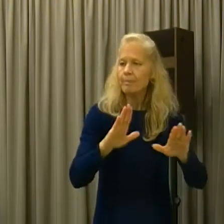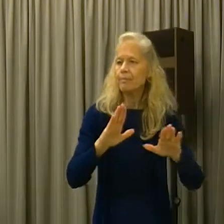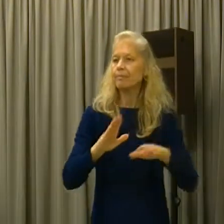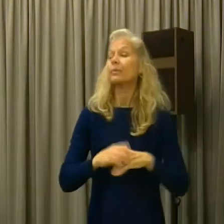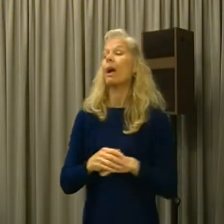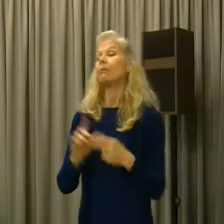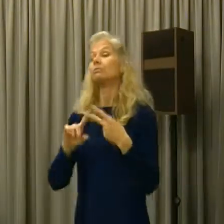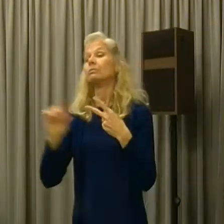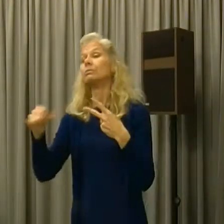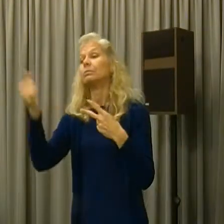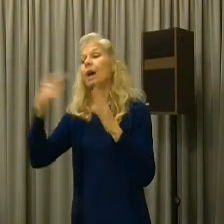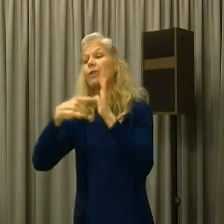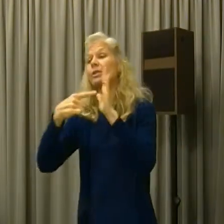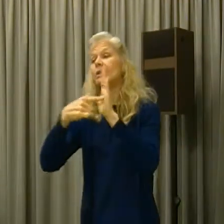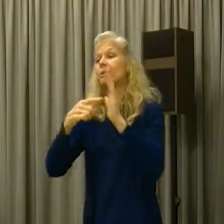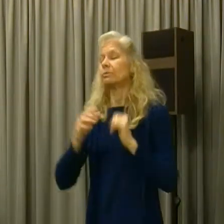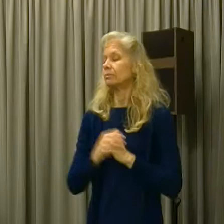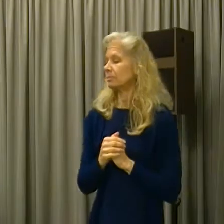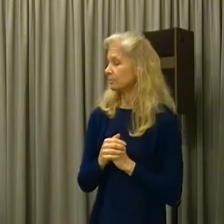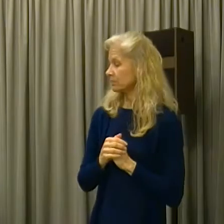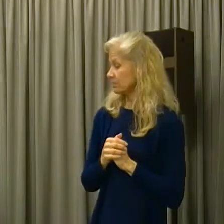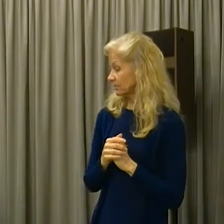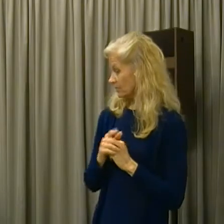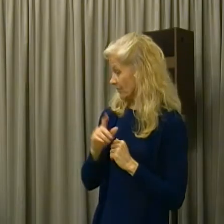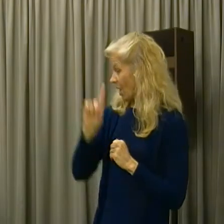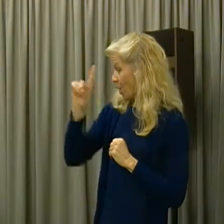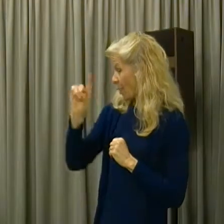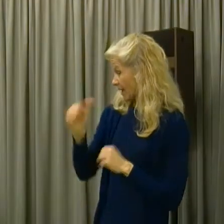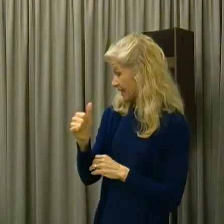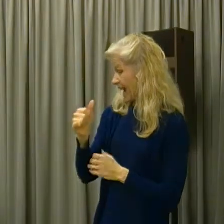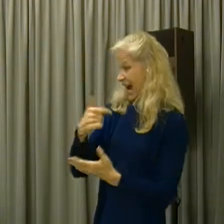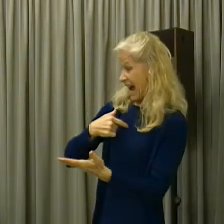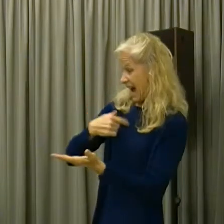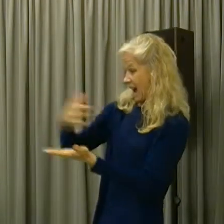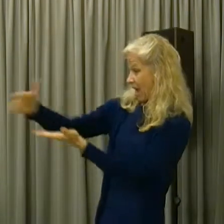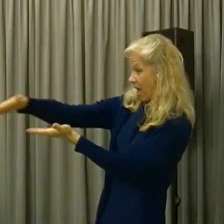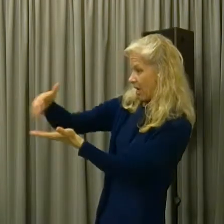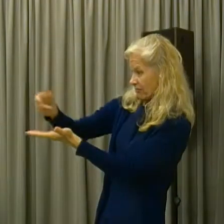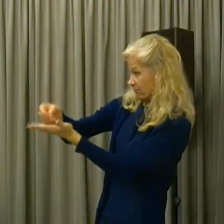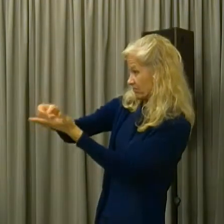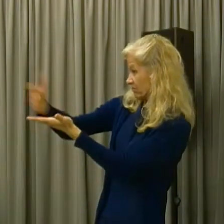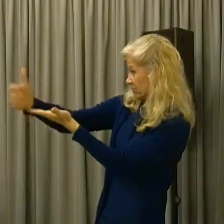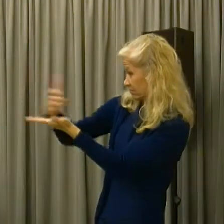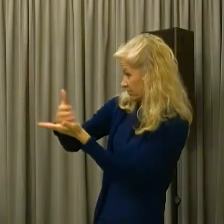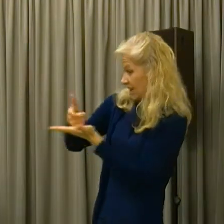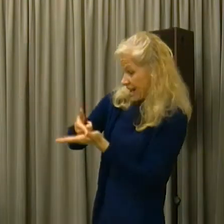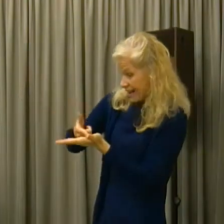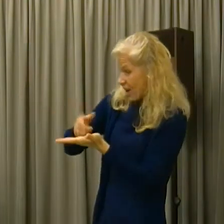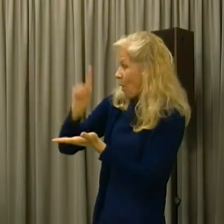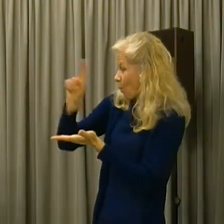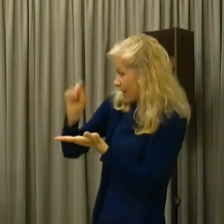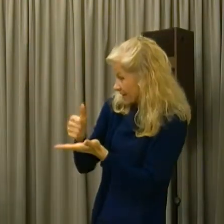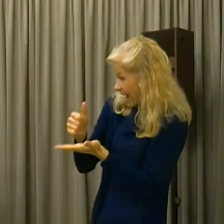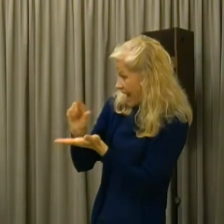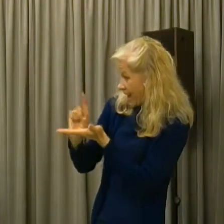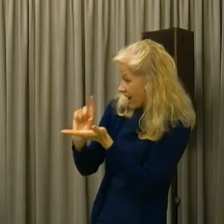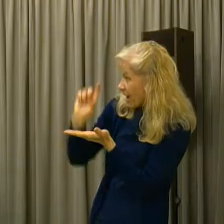What's the Bible say? Give, and it shall be given unto you. You know what the Bible says? So what do you have to do